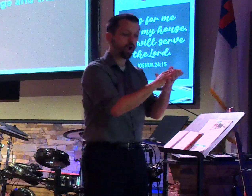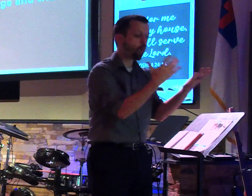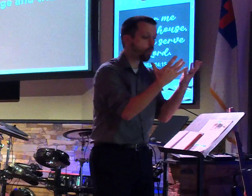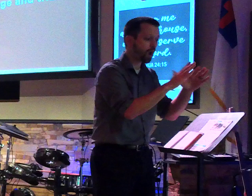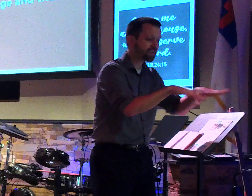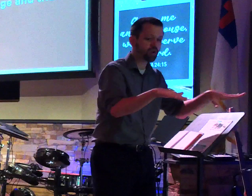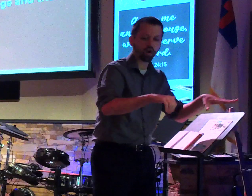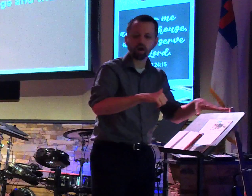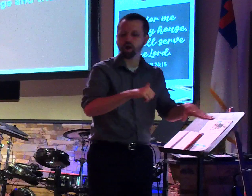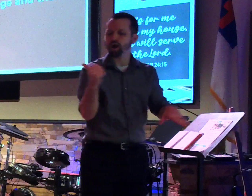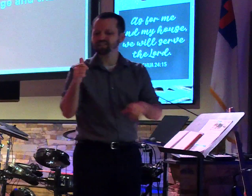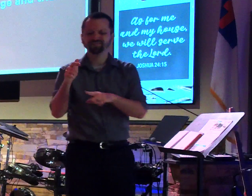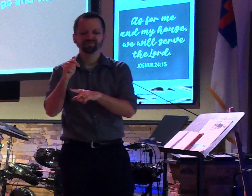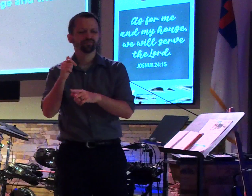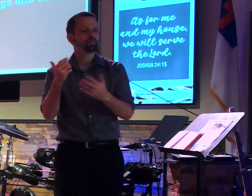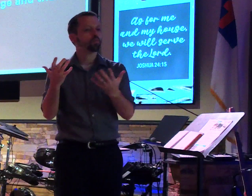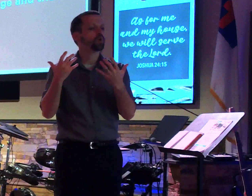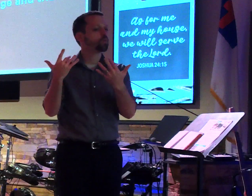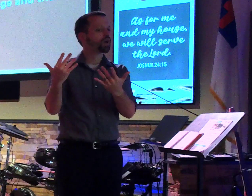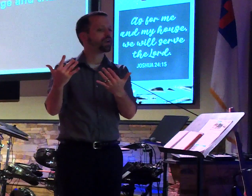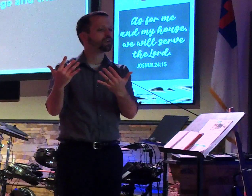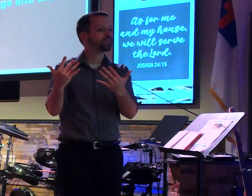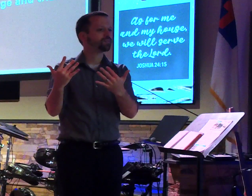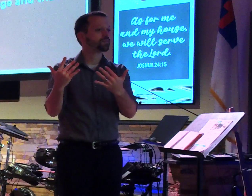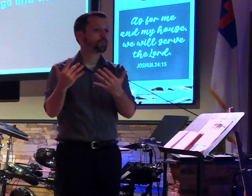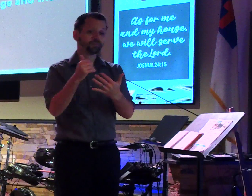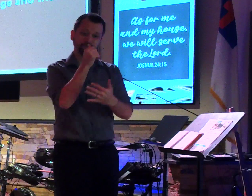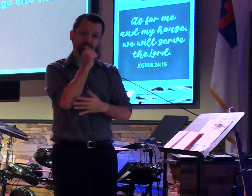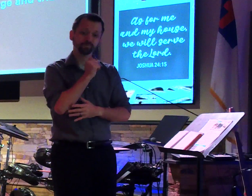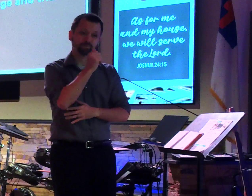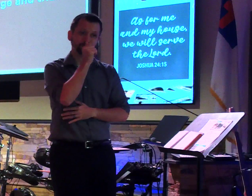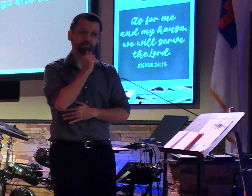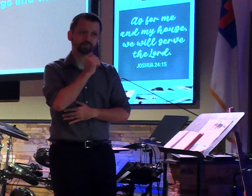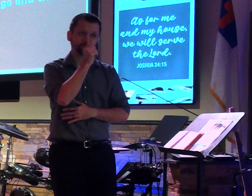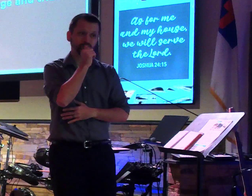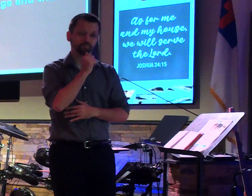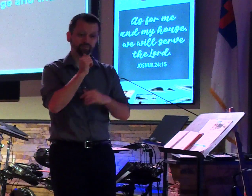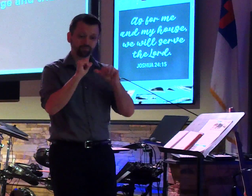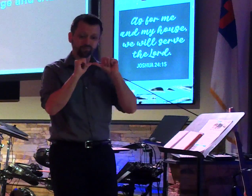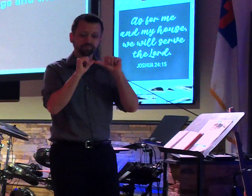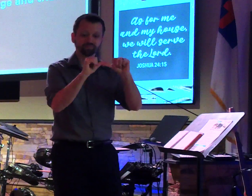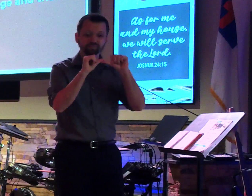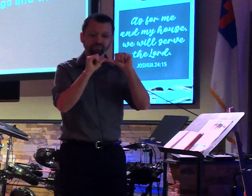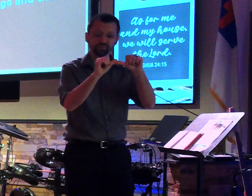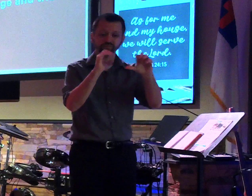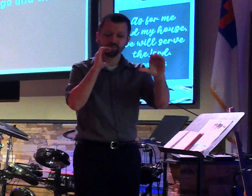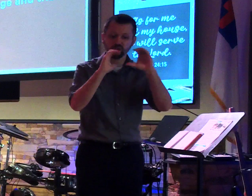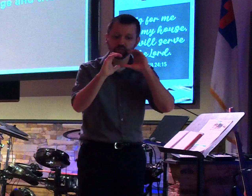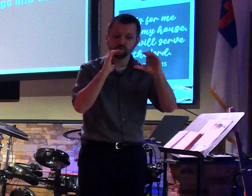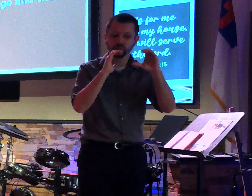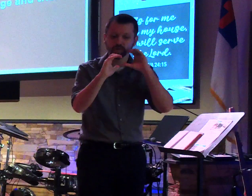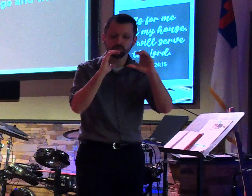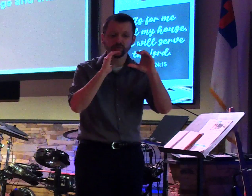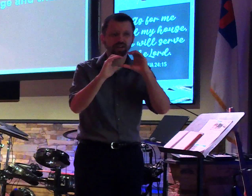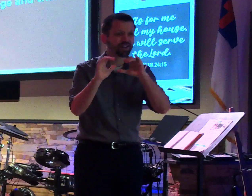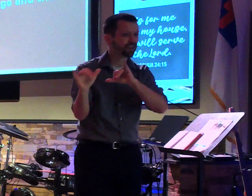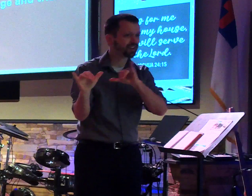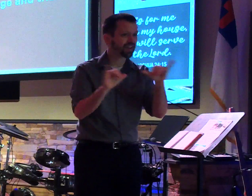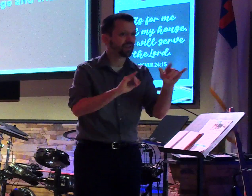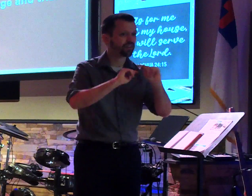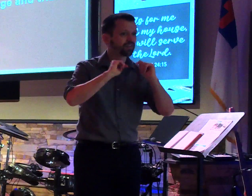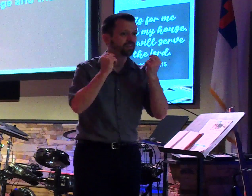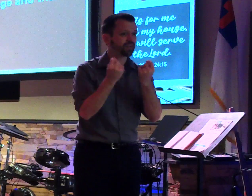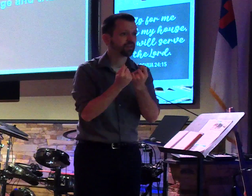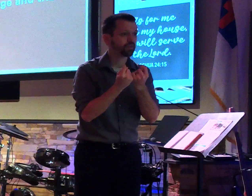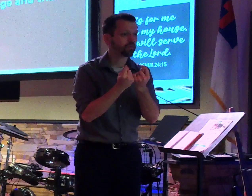other one doesn't want to have children yet. Wait patiently. Keep those lines of communication open. Be on the same team. One spouse